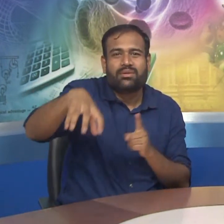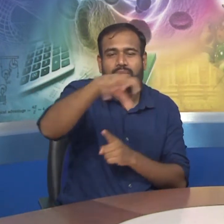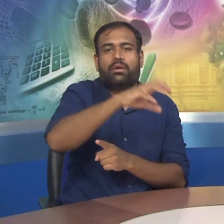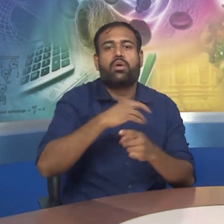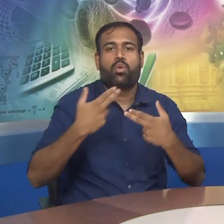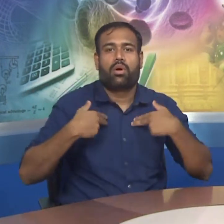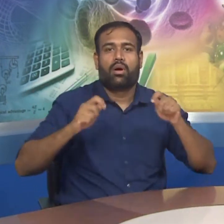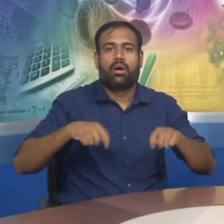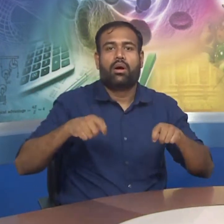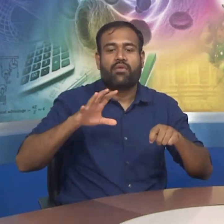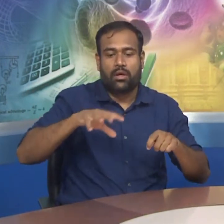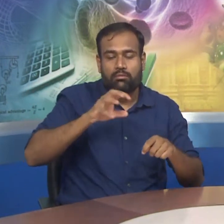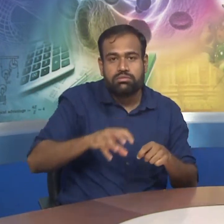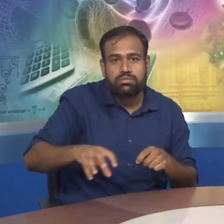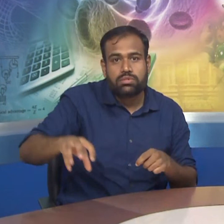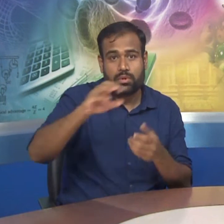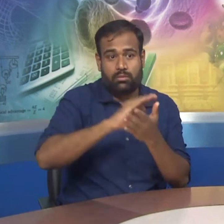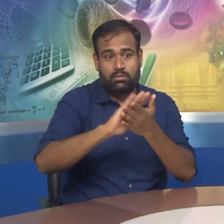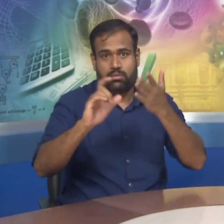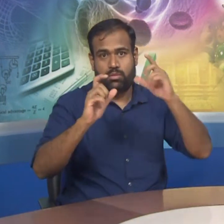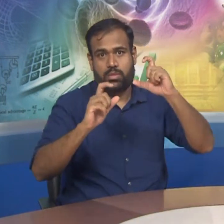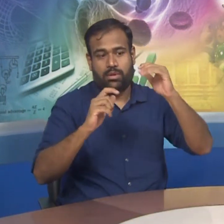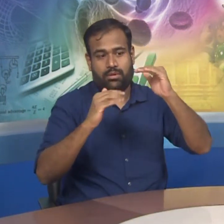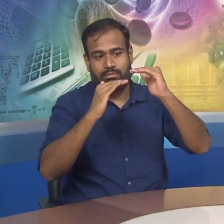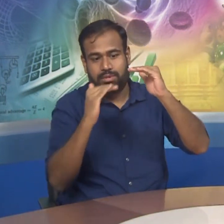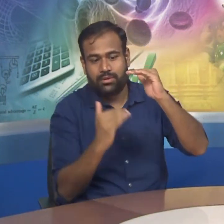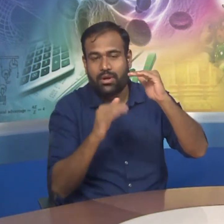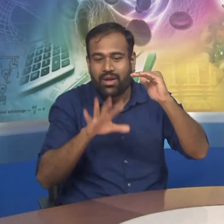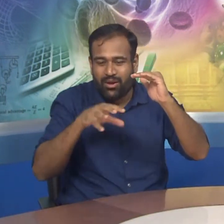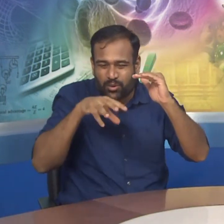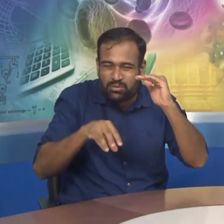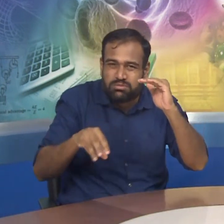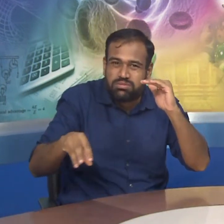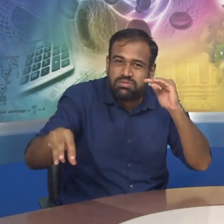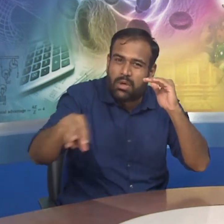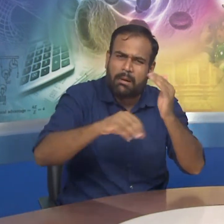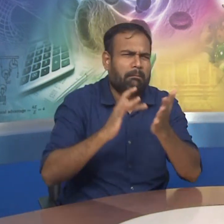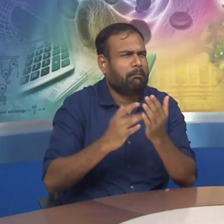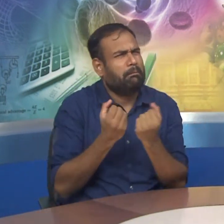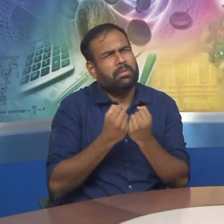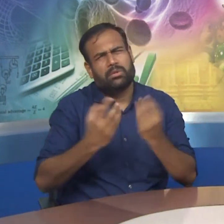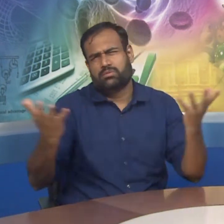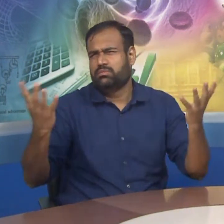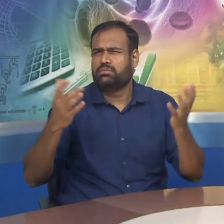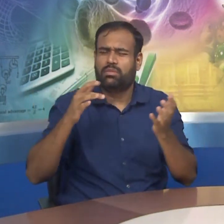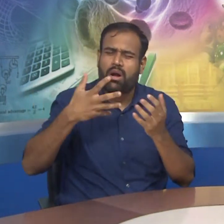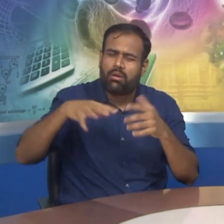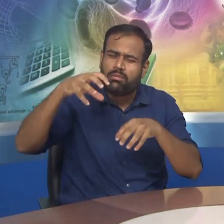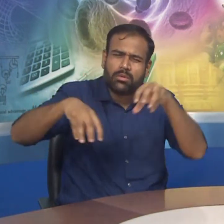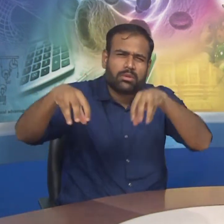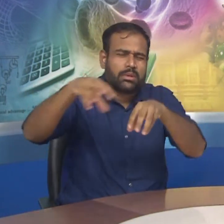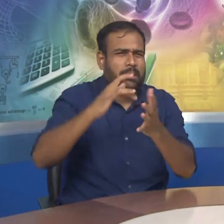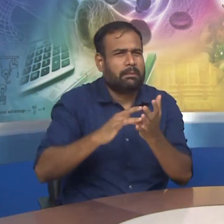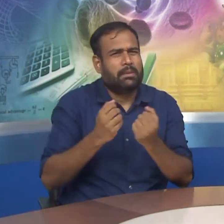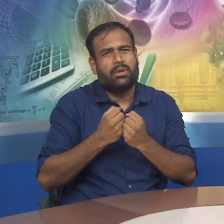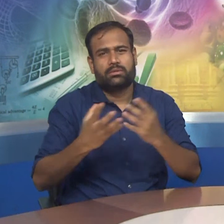which deals with civil cases, and the session courts, which decide criminal cases.